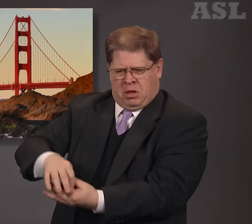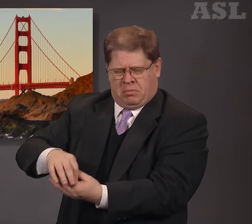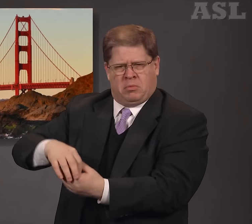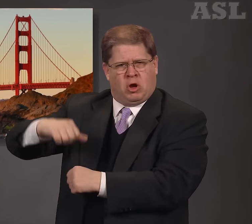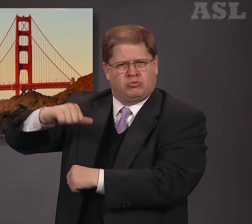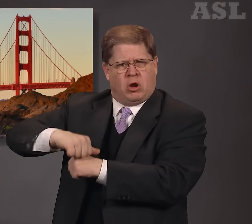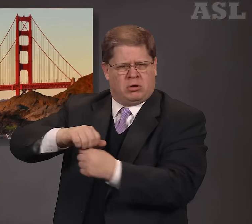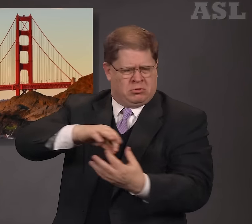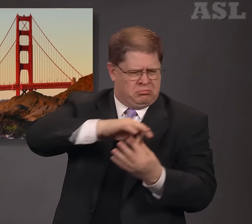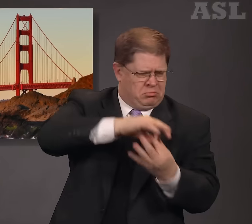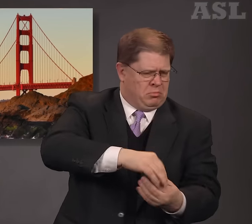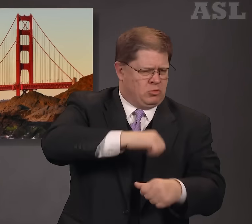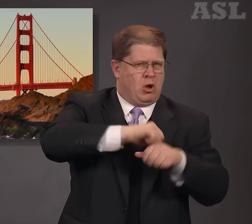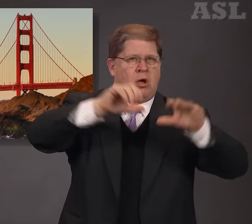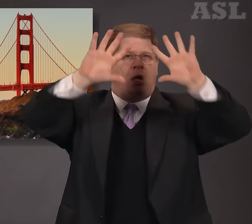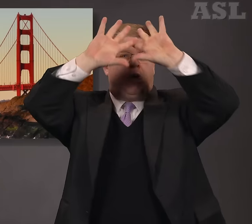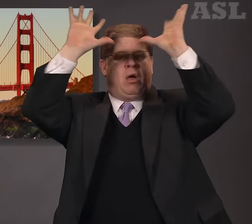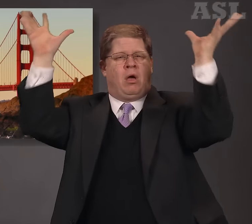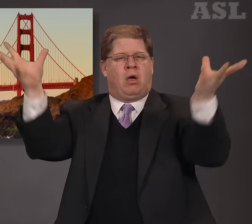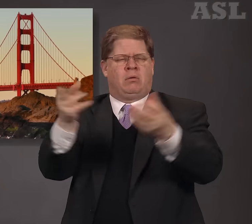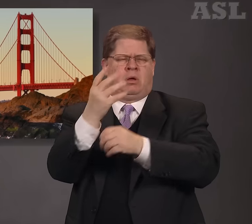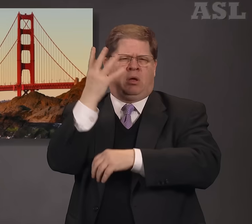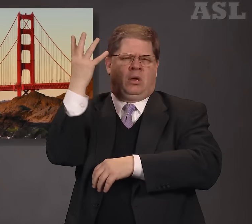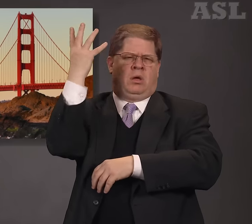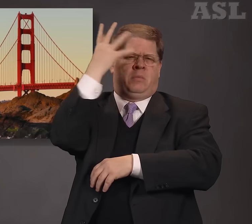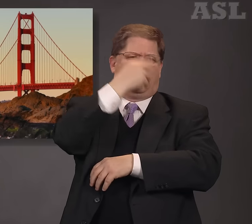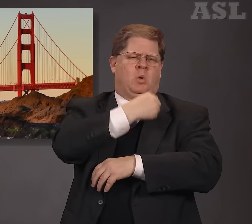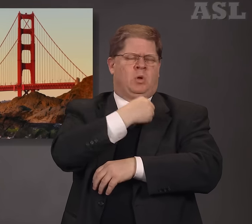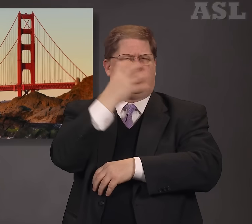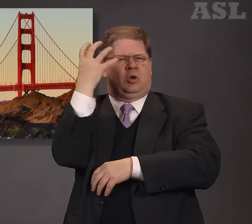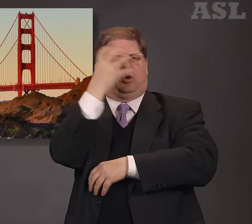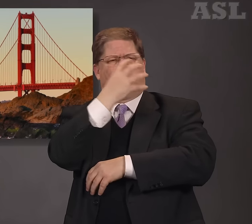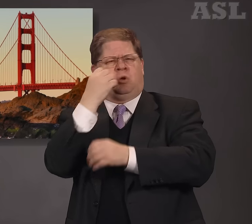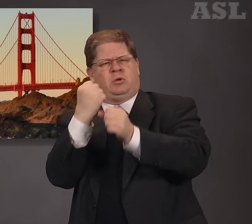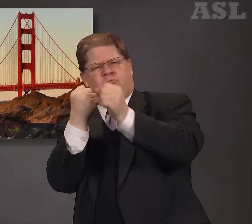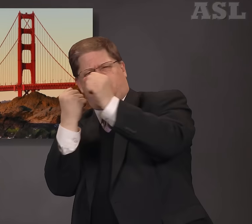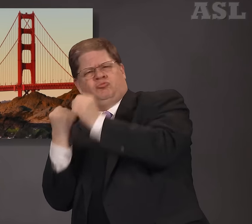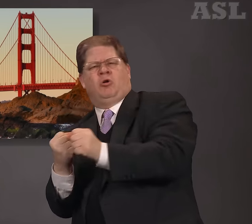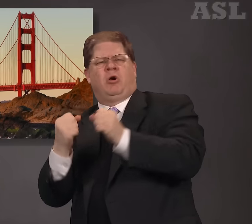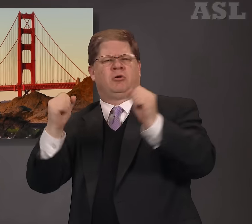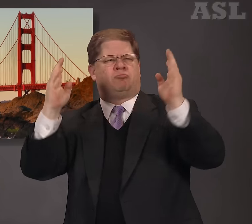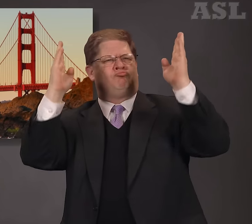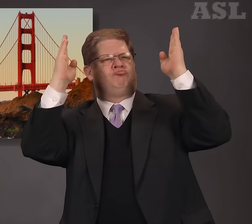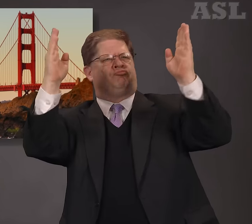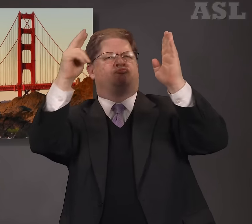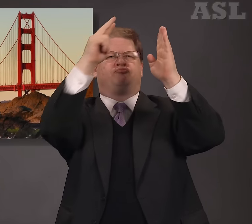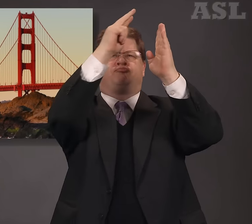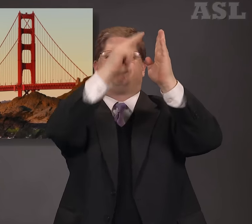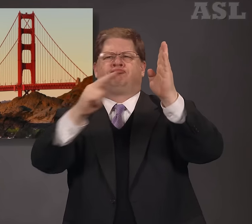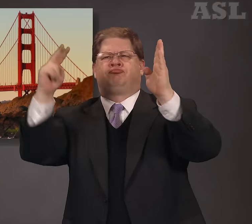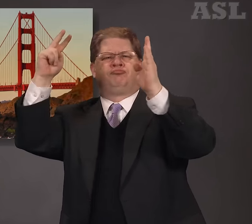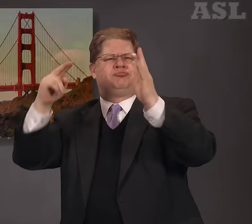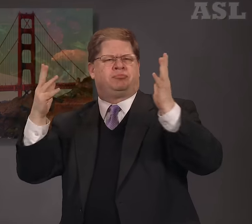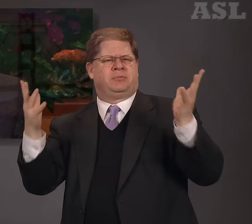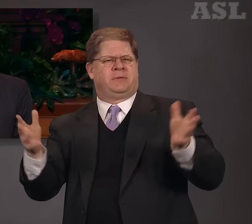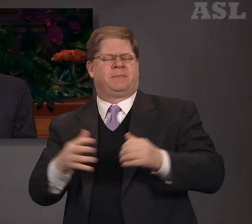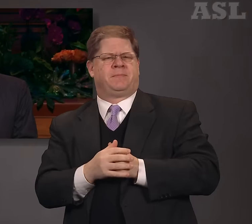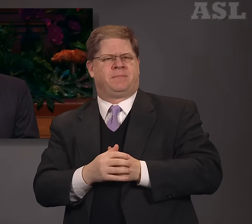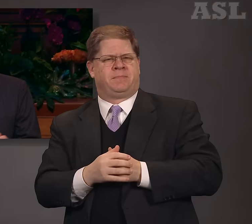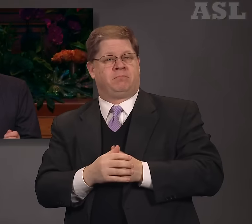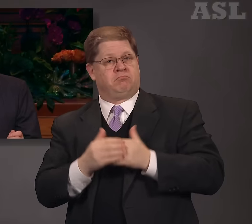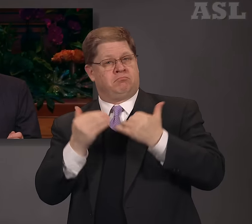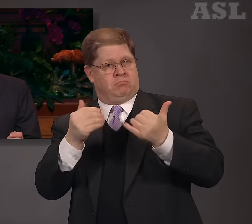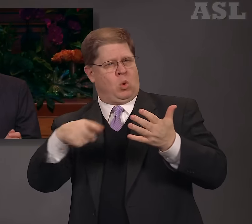piers anchored in the foundation of bedrock, it is an image of strength and beauty. Today,